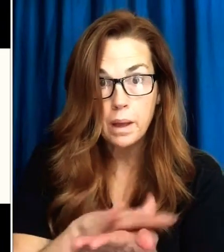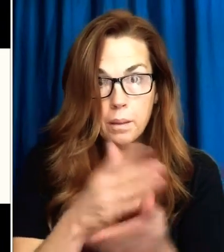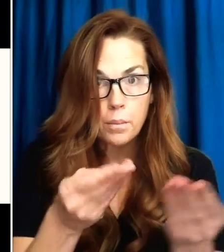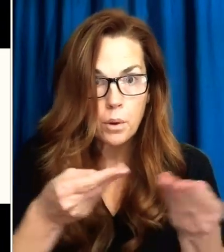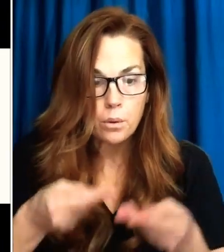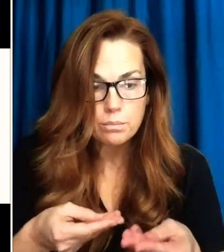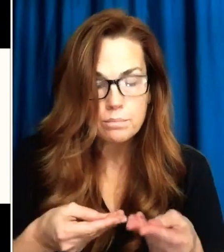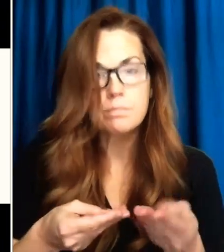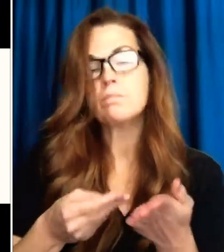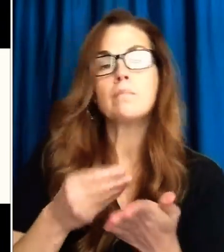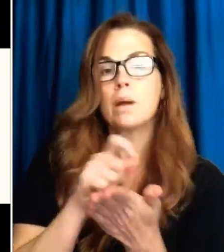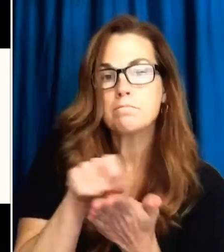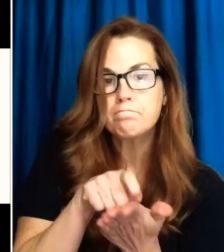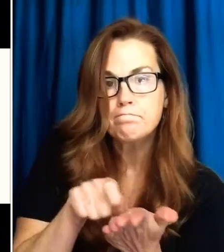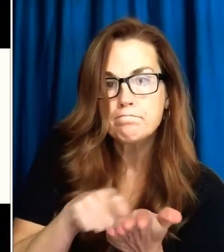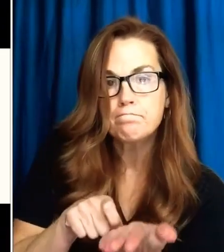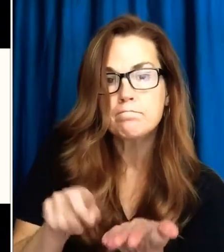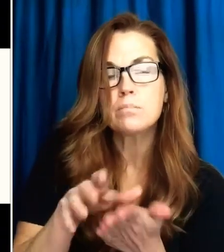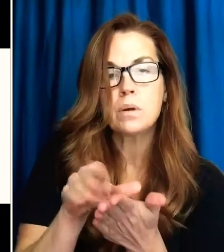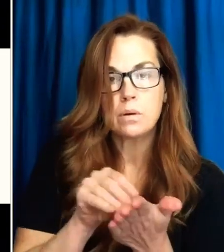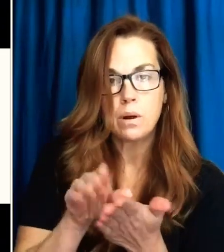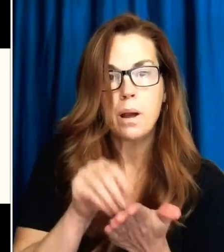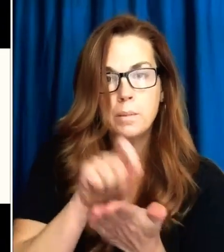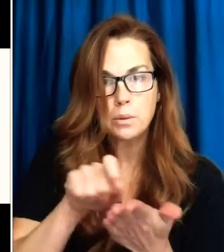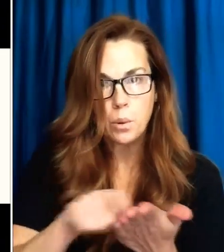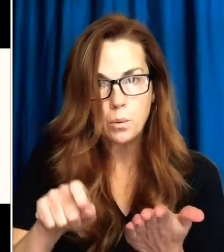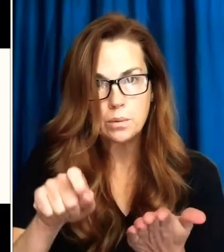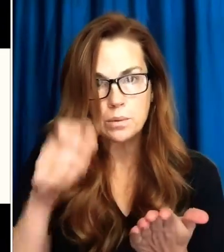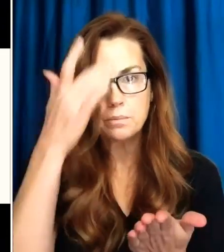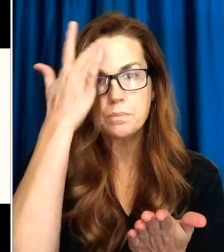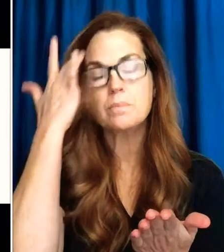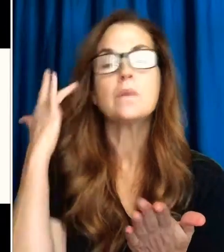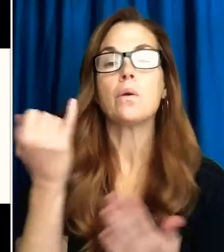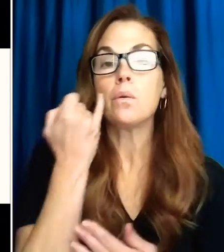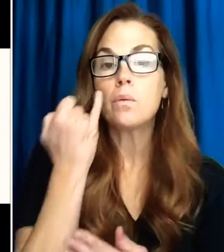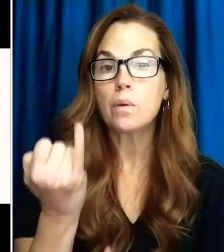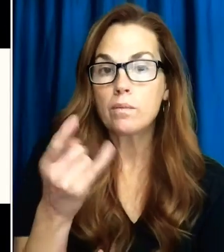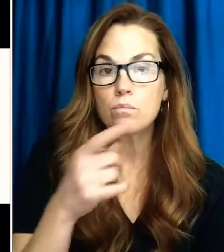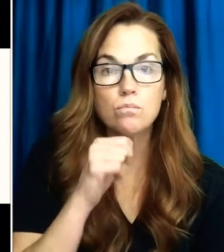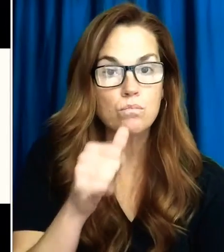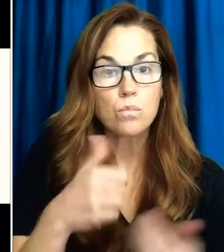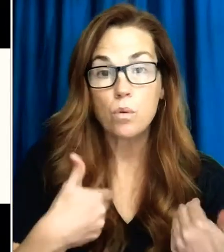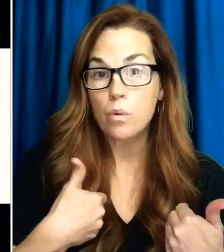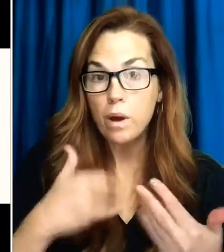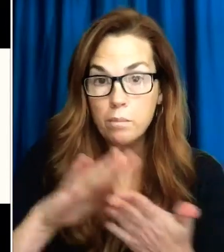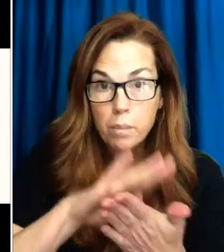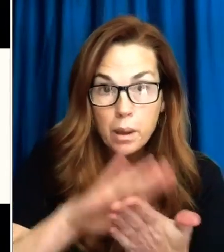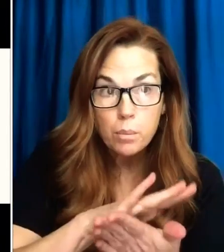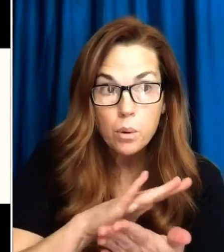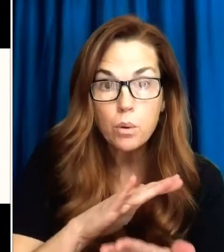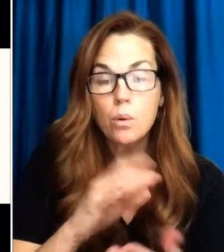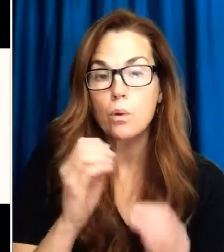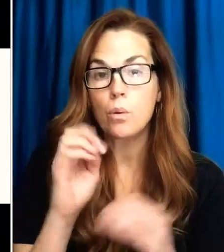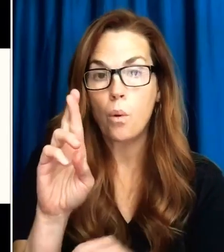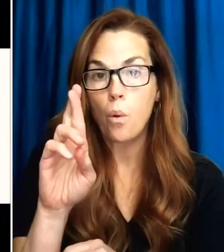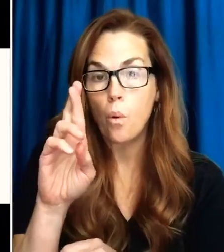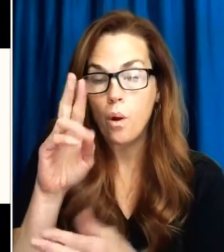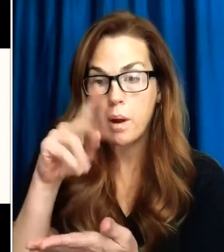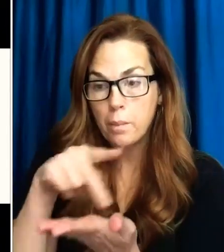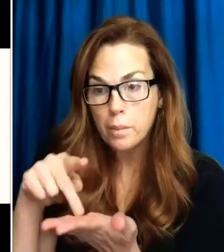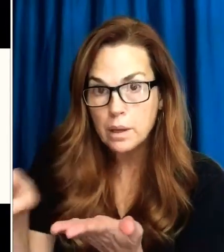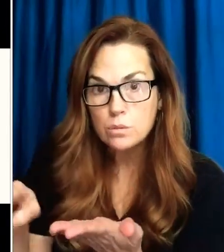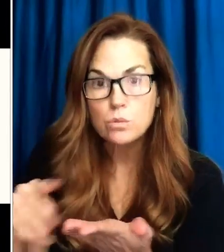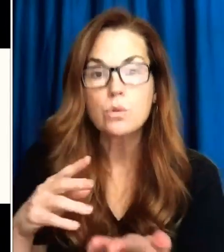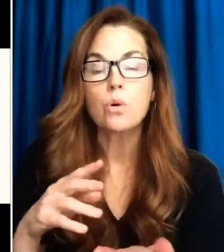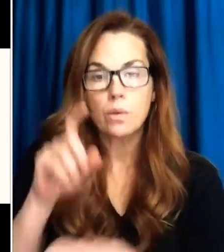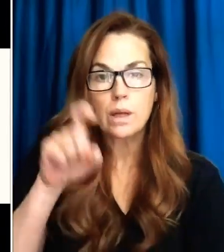I need you to pause the video and go grab one really quick. Okay, so now that everybody has a piece of paper and a pencil, I'm going to explain to you